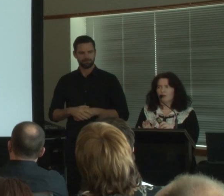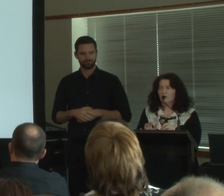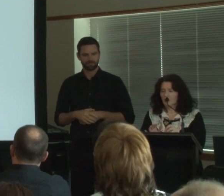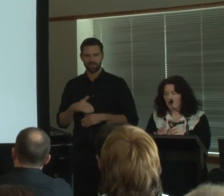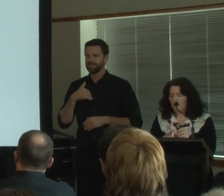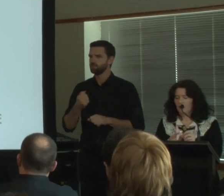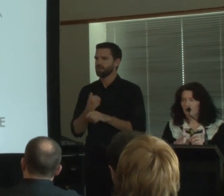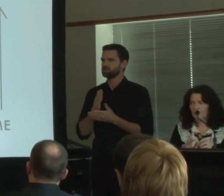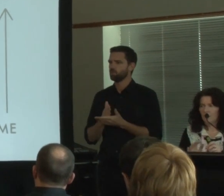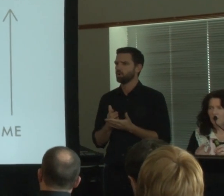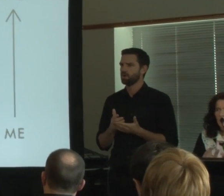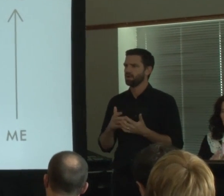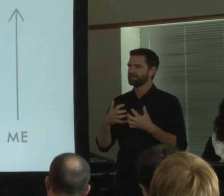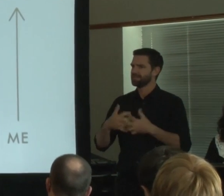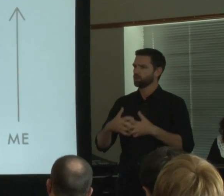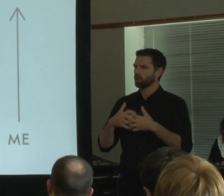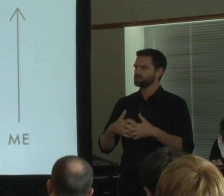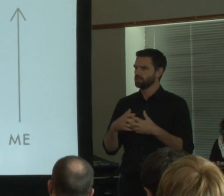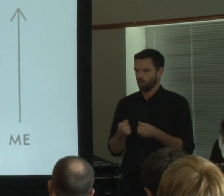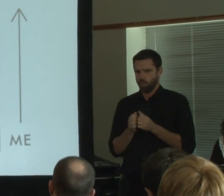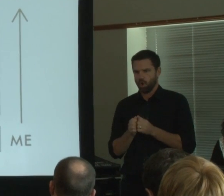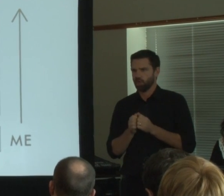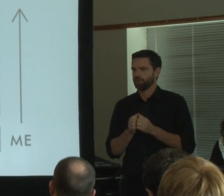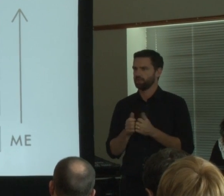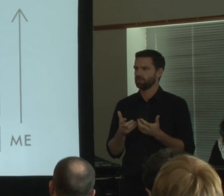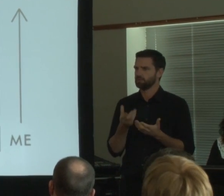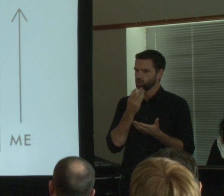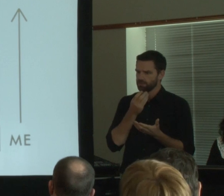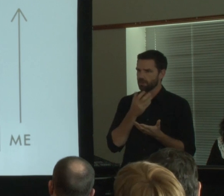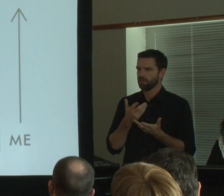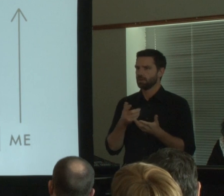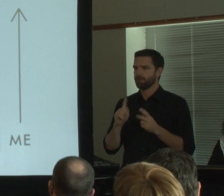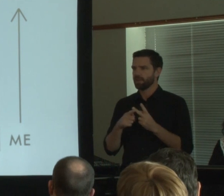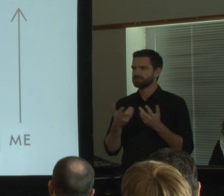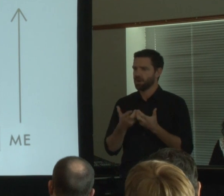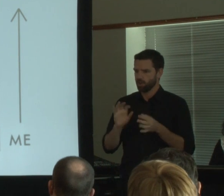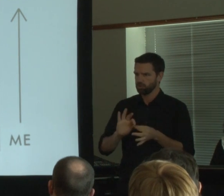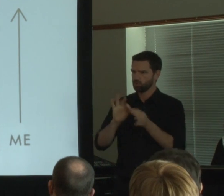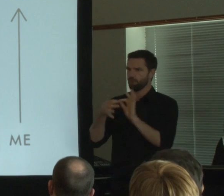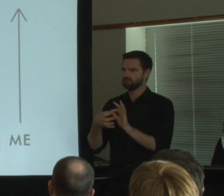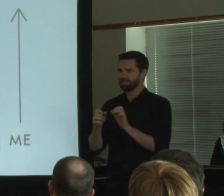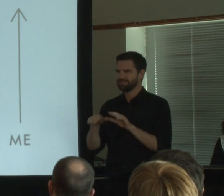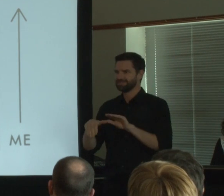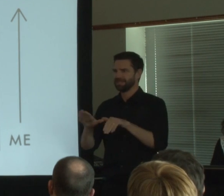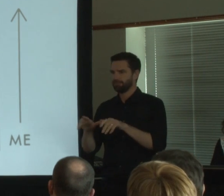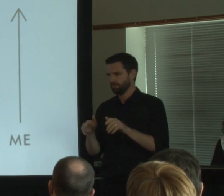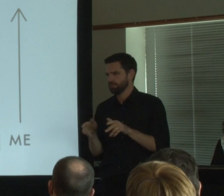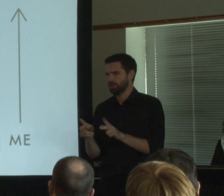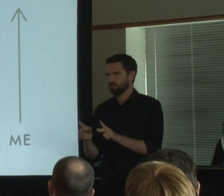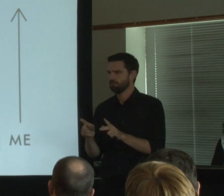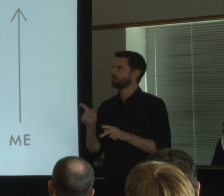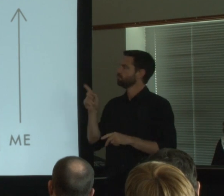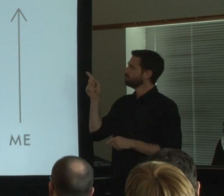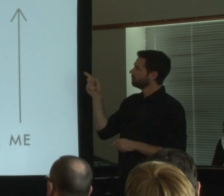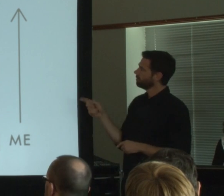the technology and something meaningful in terms of the whole interpretive scheme. So I looked at this, which was the MeTui